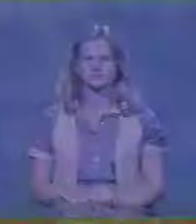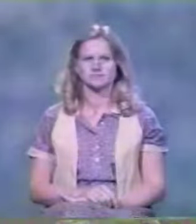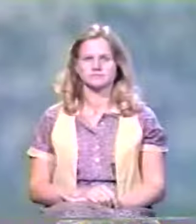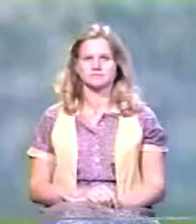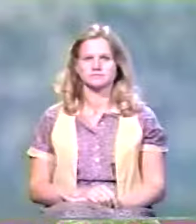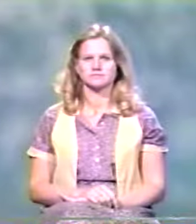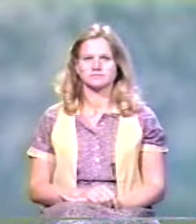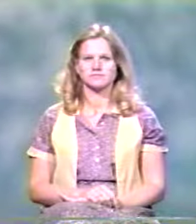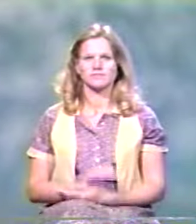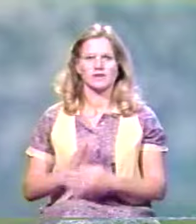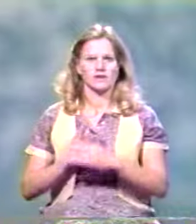After.